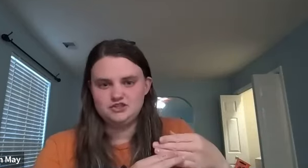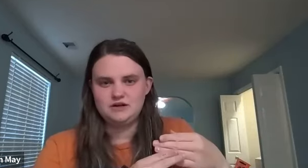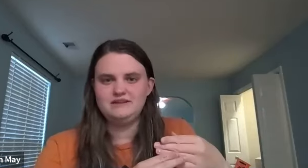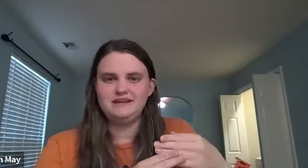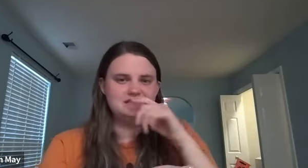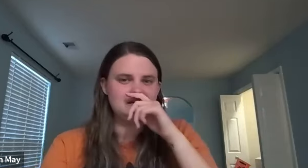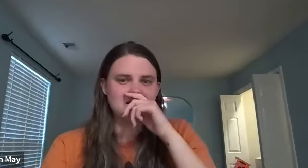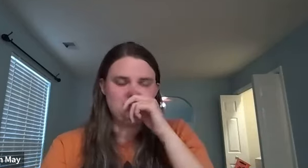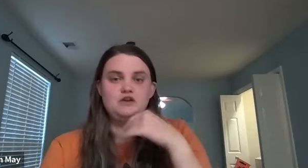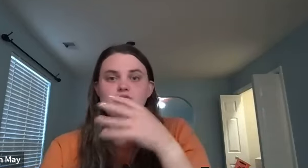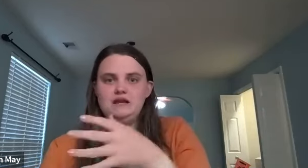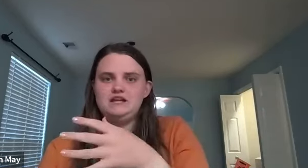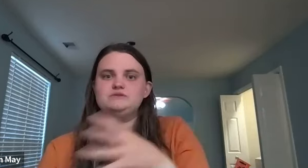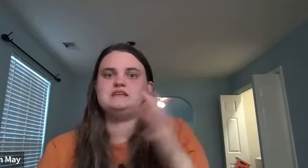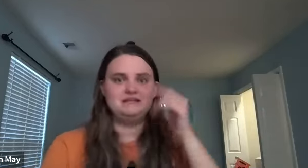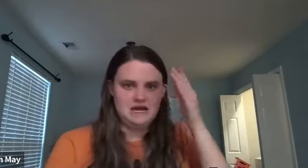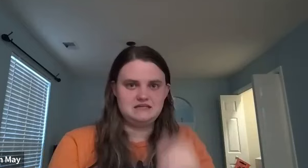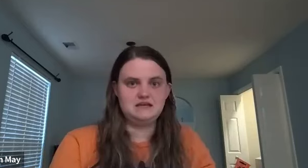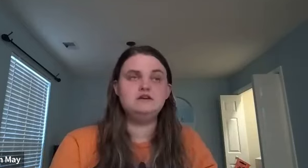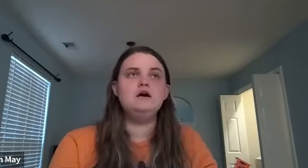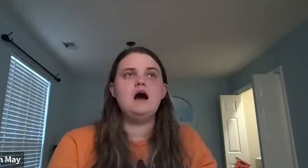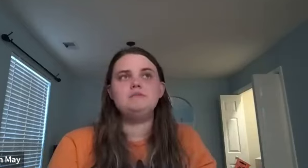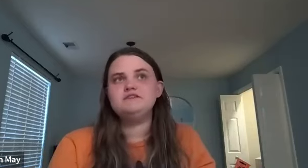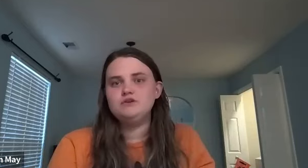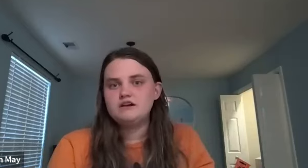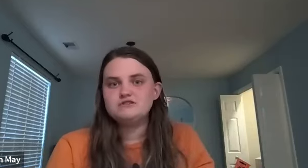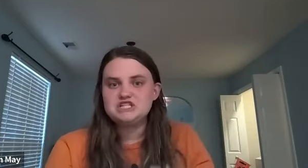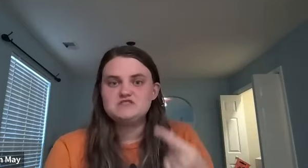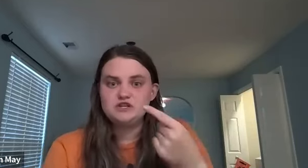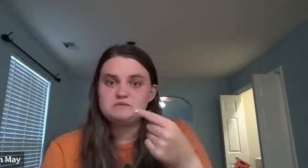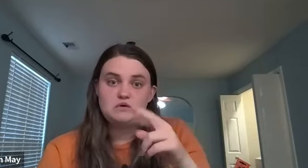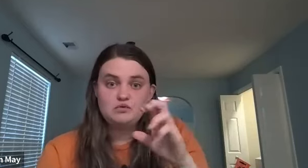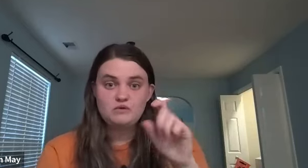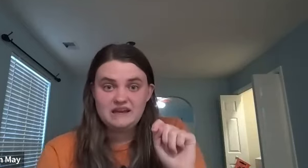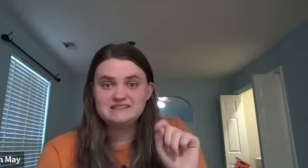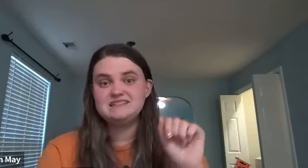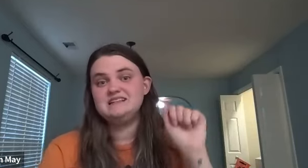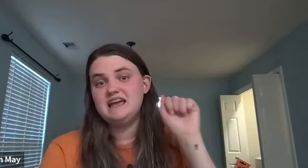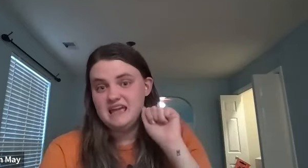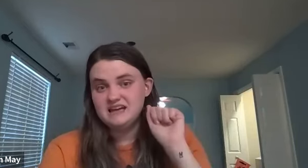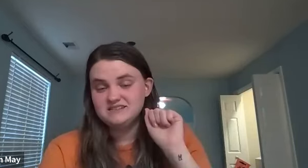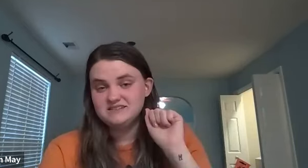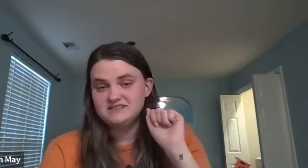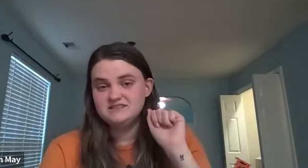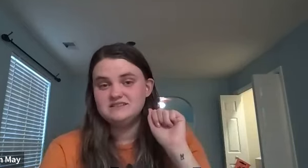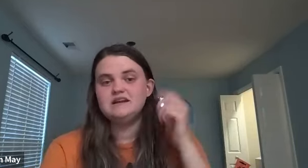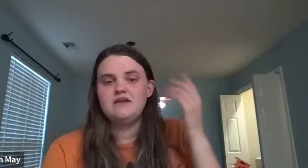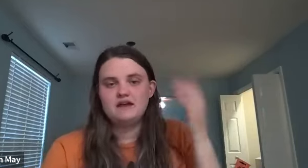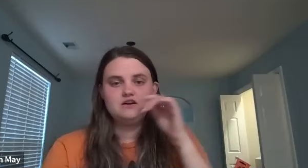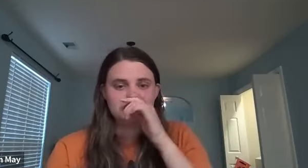extra, like instead of saying my great aunt, you say my dad's aunt. I believe you also can just fingerspell great aunt, and that can also